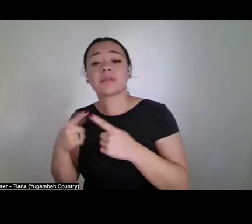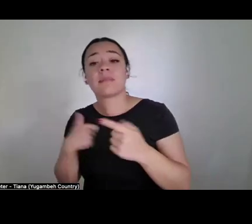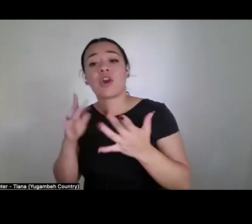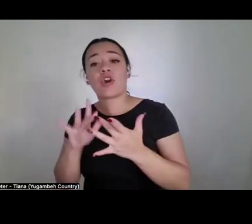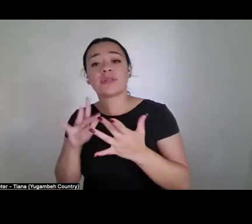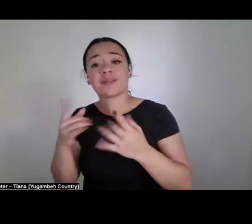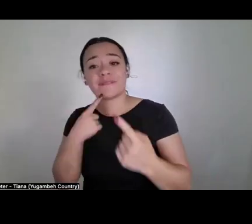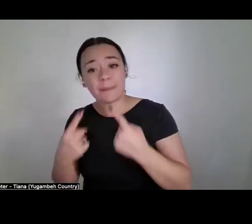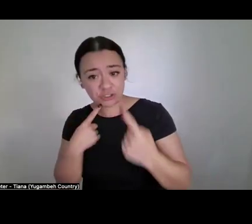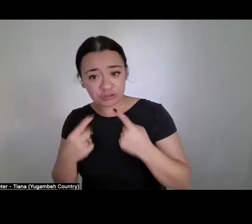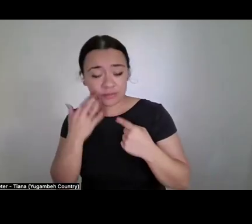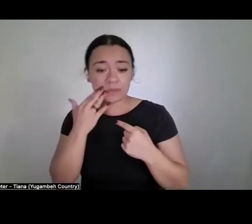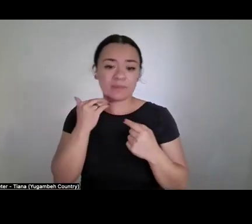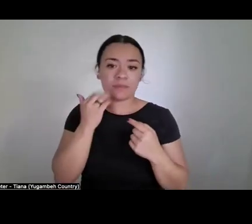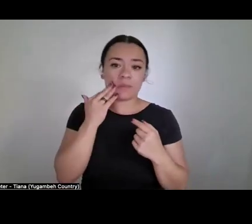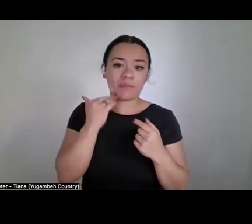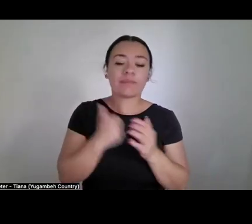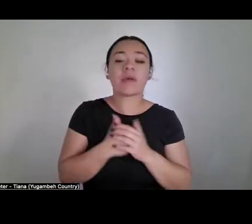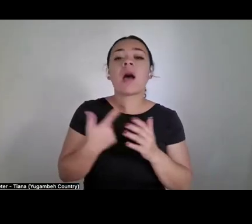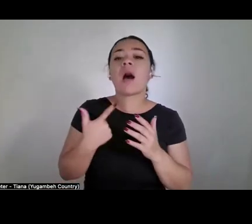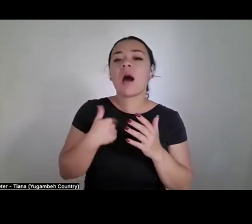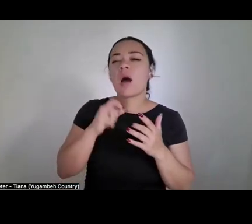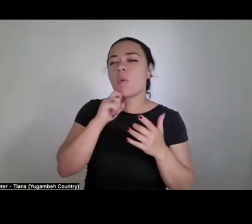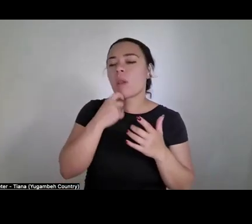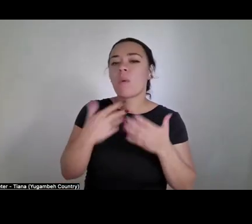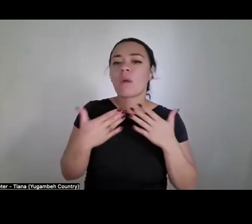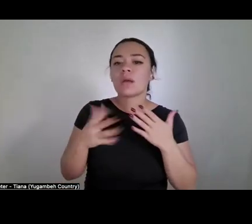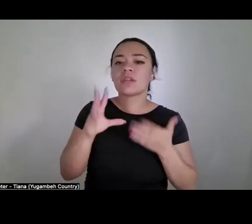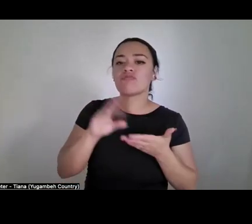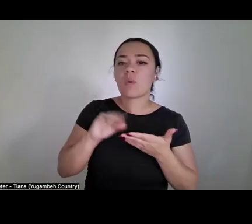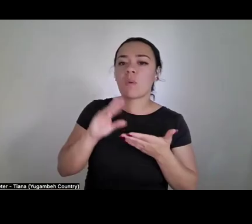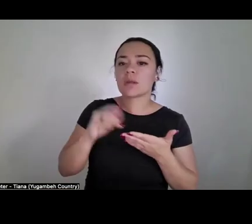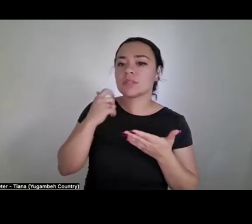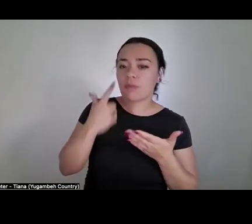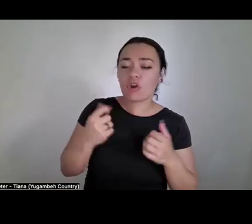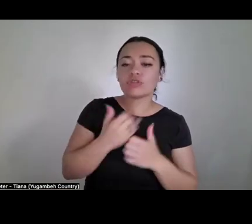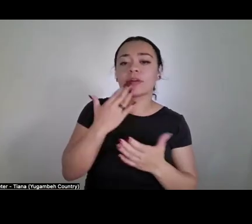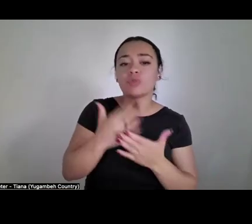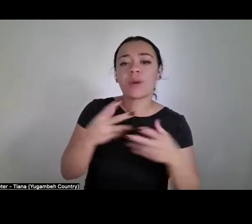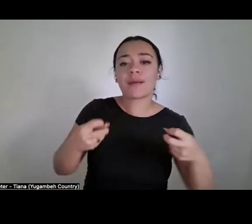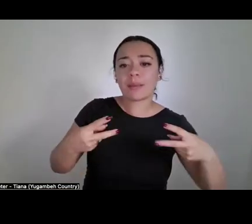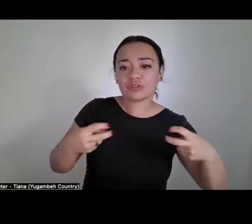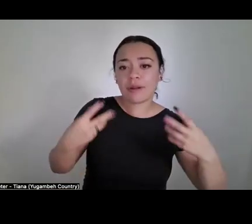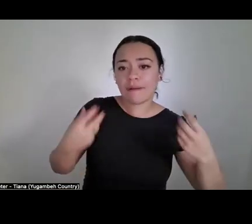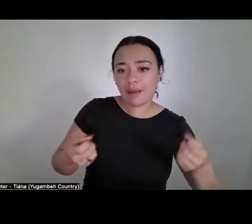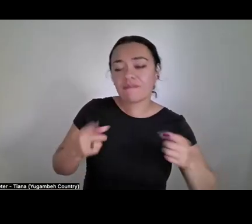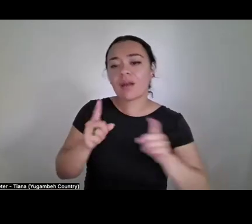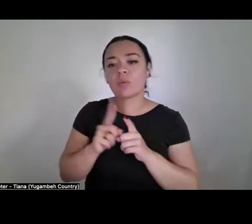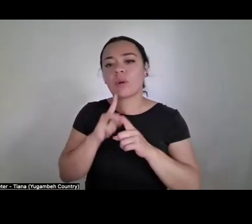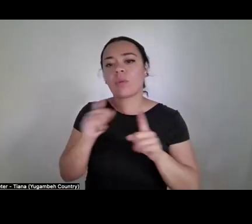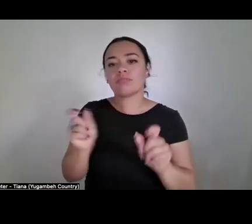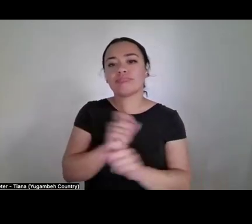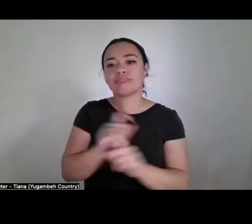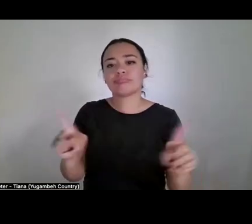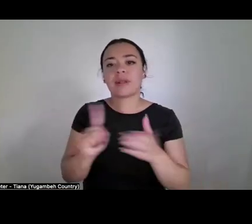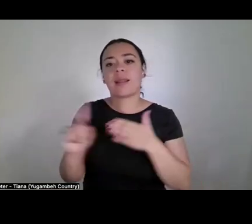I will work on the recording tomorrow just to make sure it's captioned, and I'll send that around later